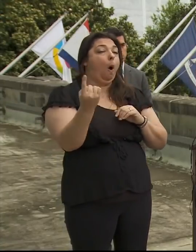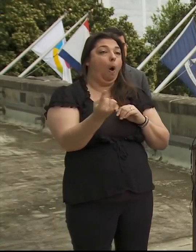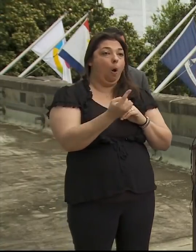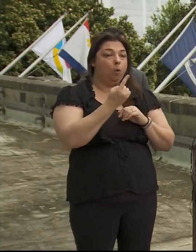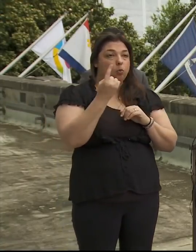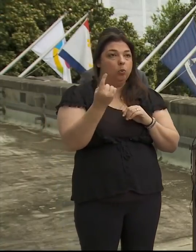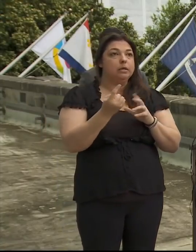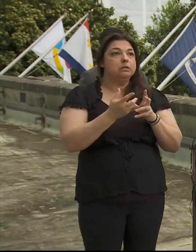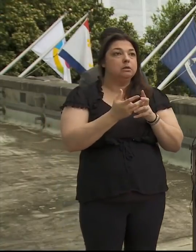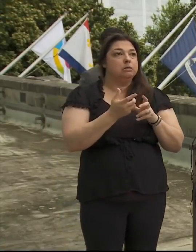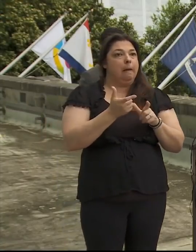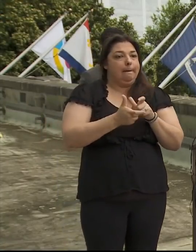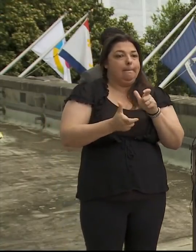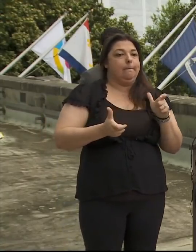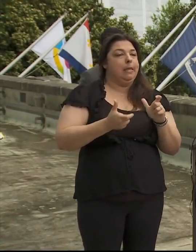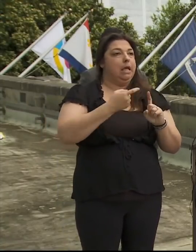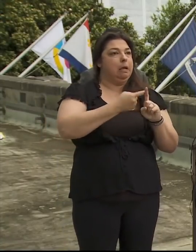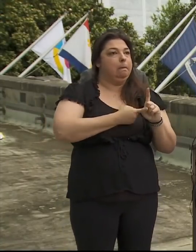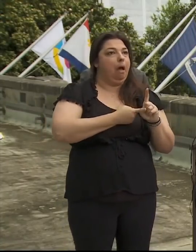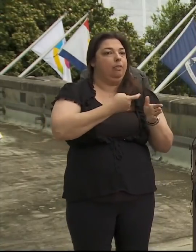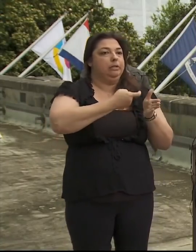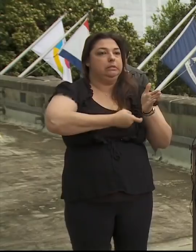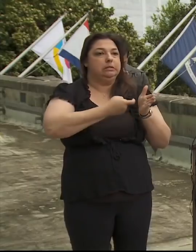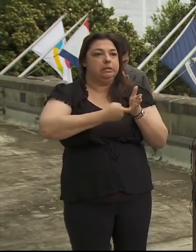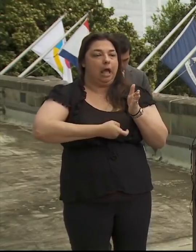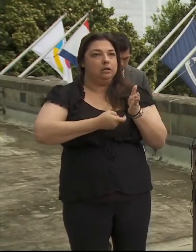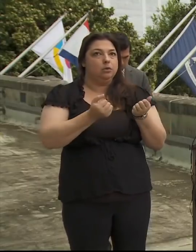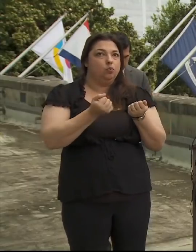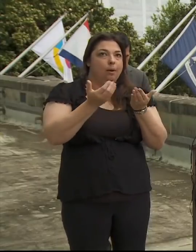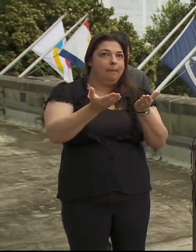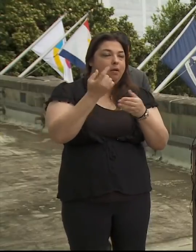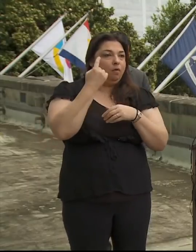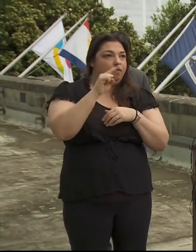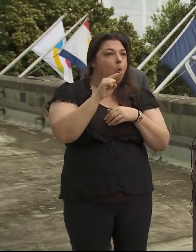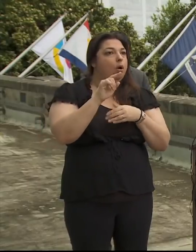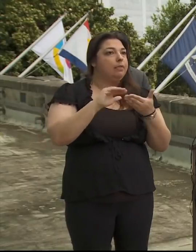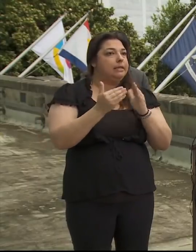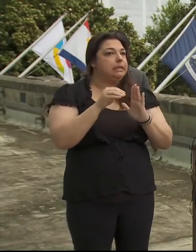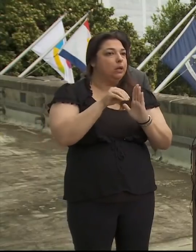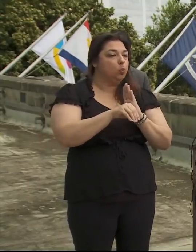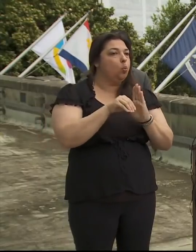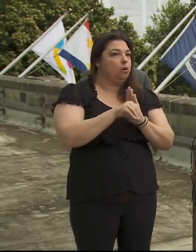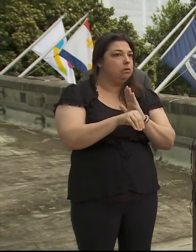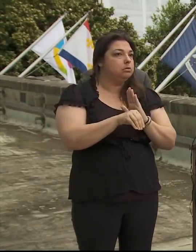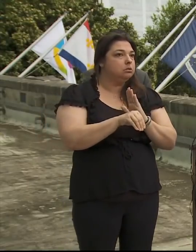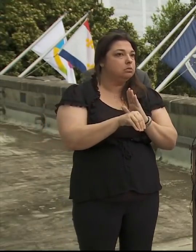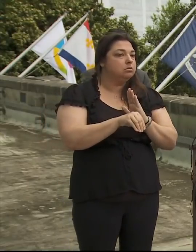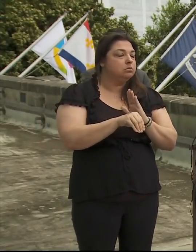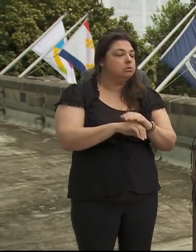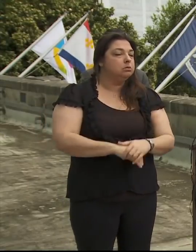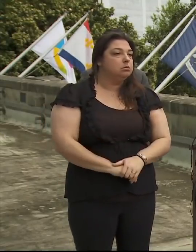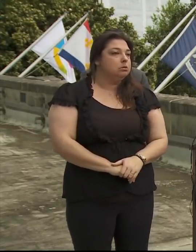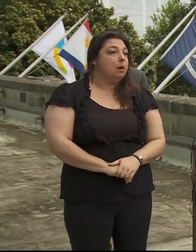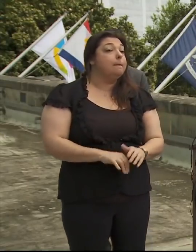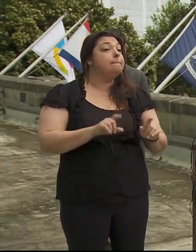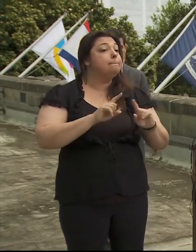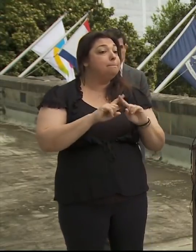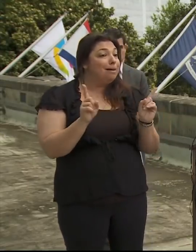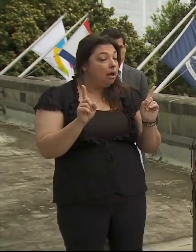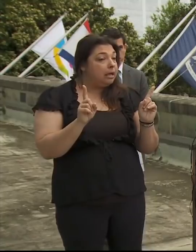that larger month in terms of taxes and remittal for the city of New Orleans.